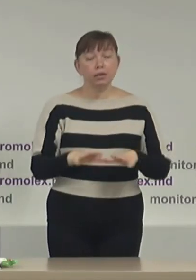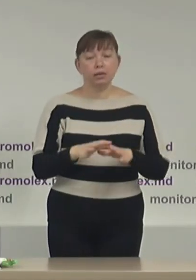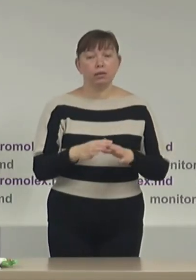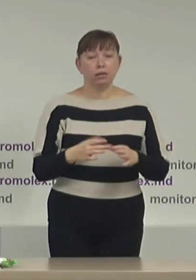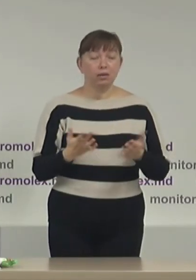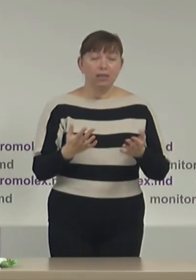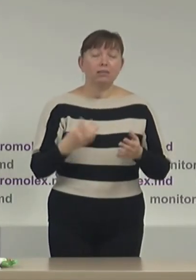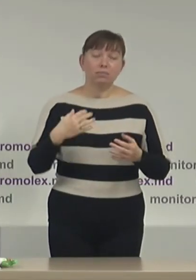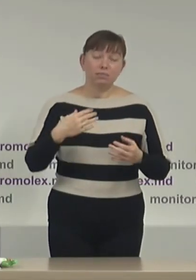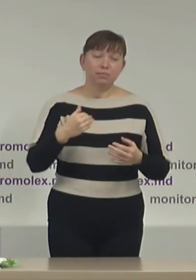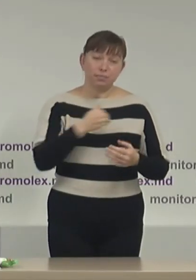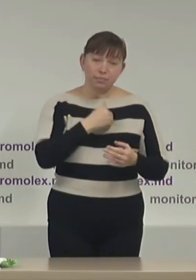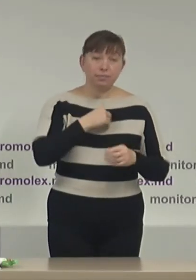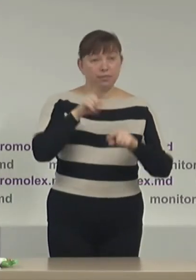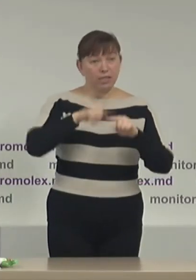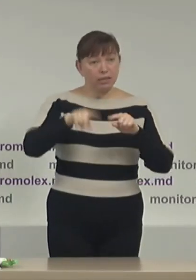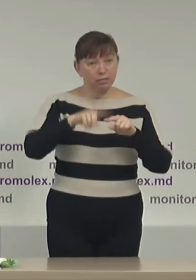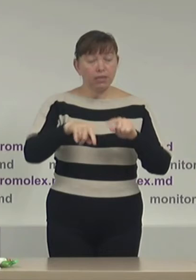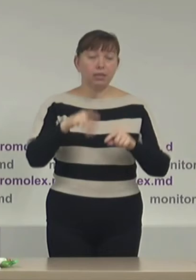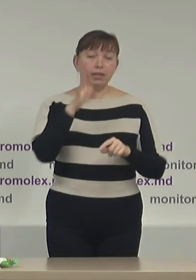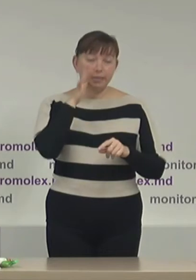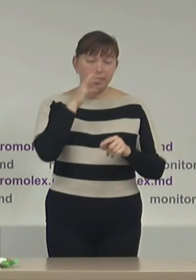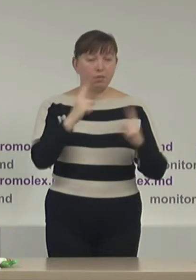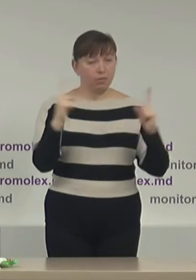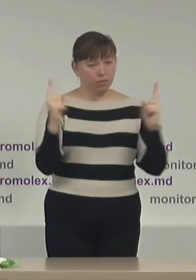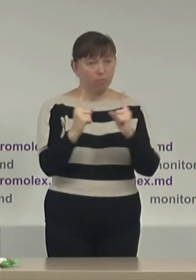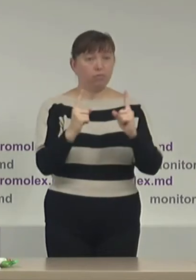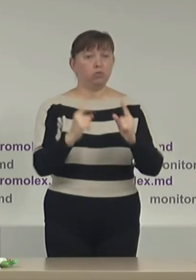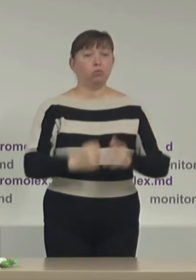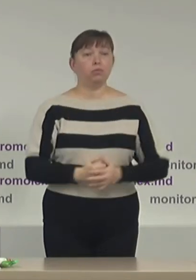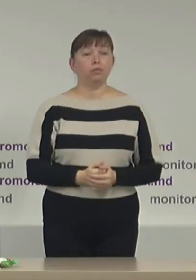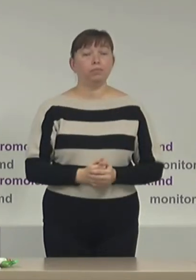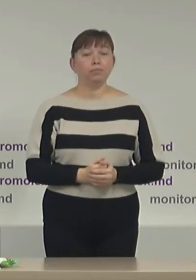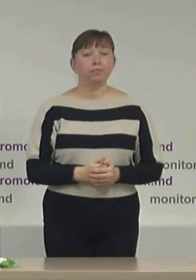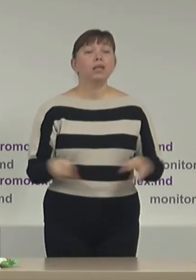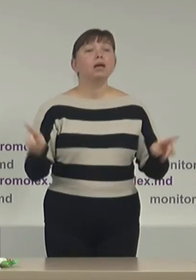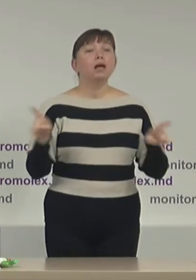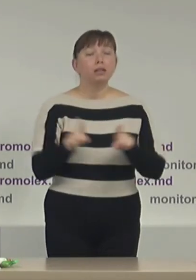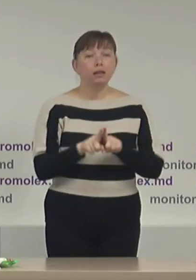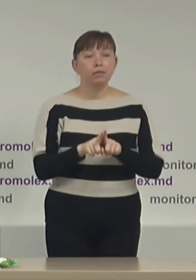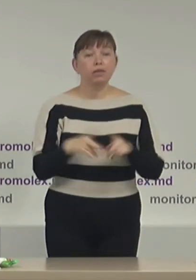issue certain decisions on the case as soon as possible.